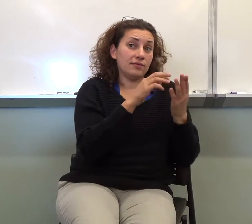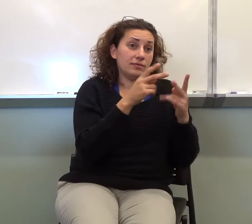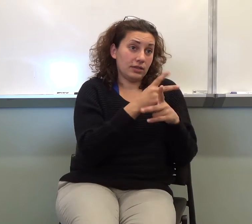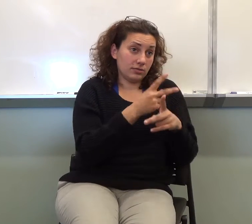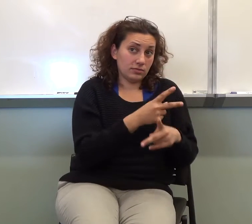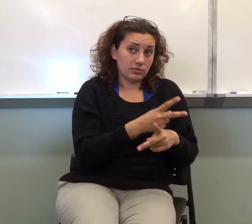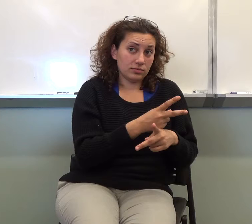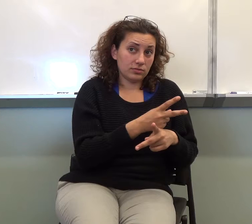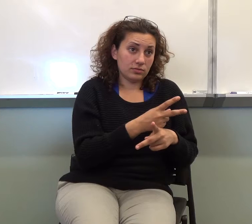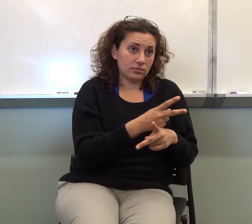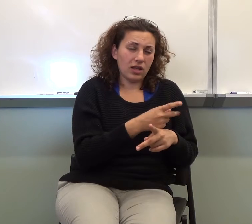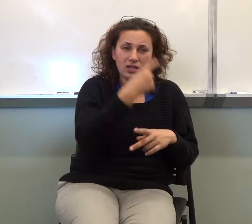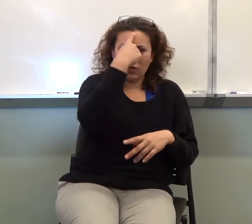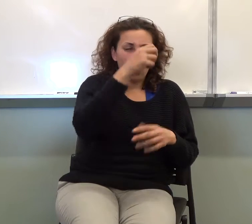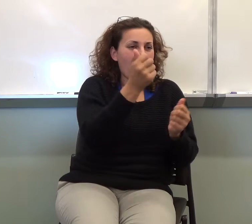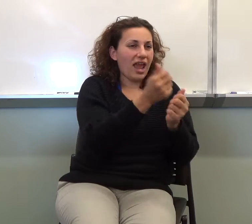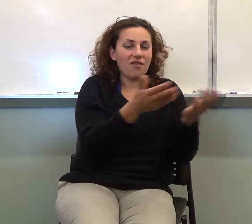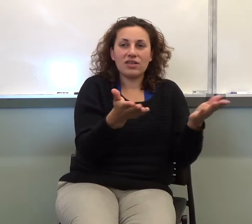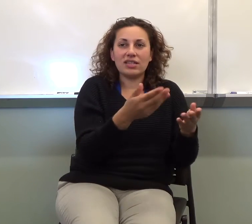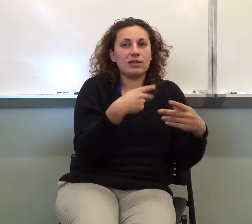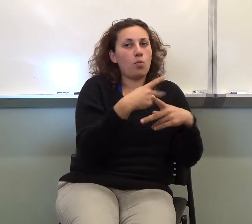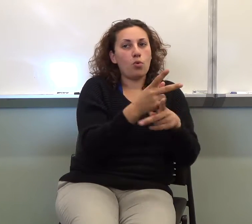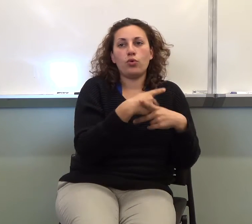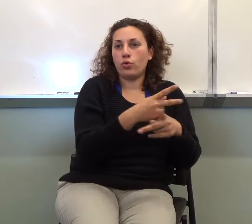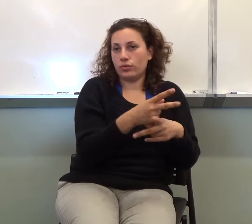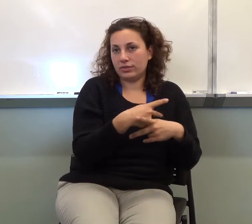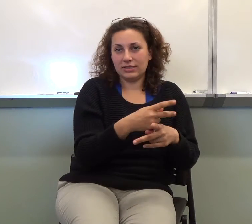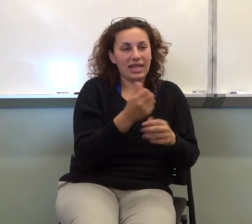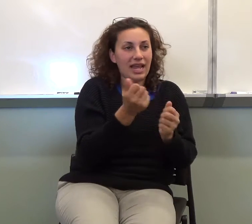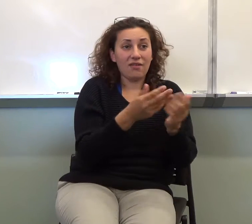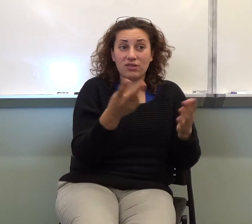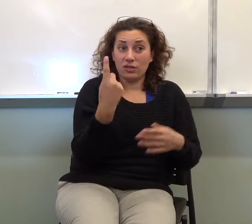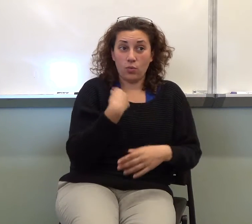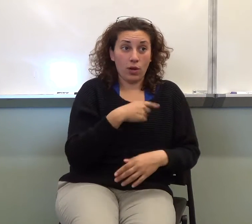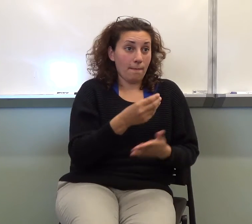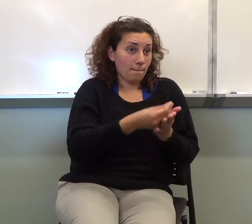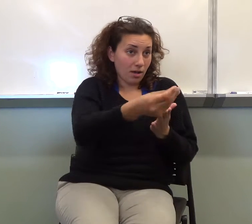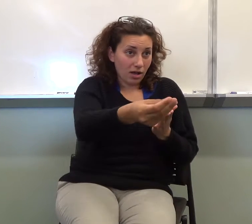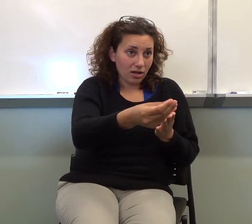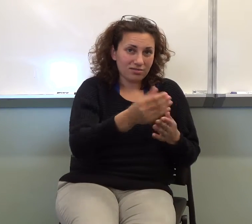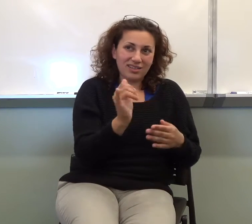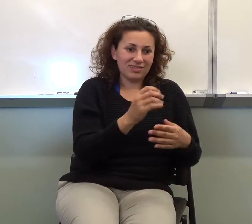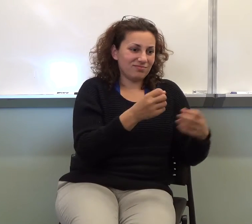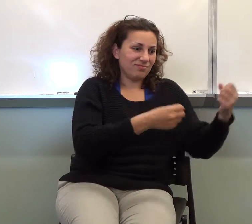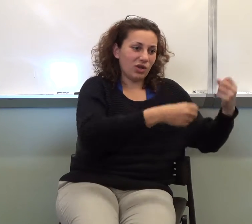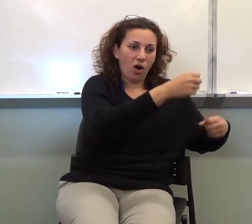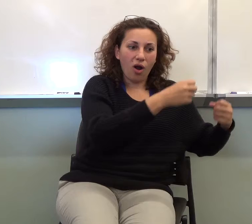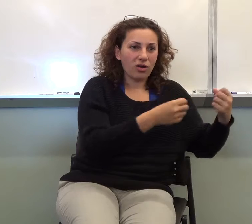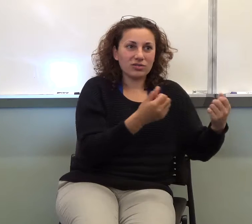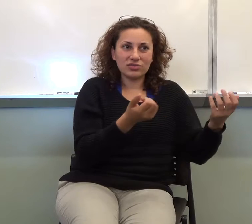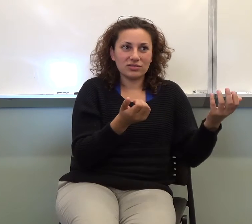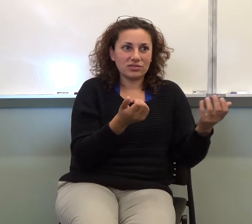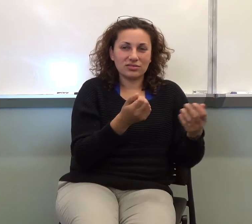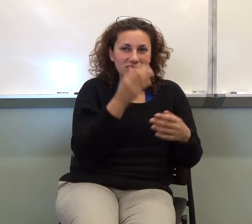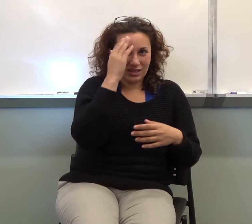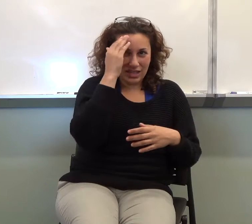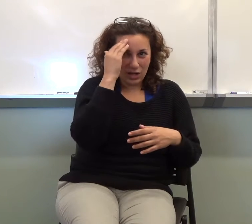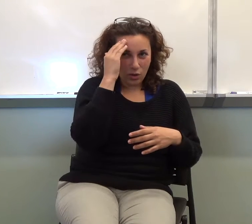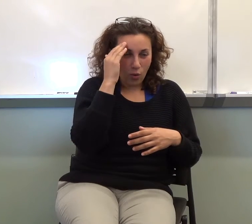virtually everything that's manufactured and that we buy to use cars They know all the probabilities that